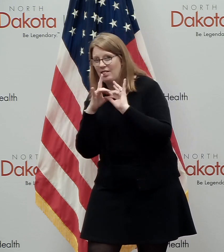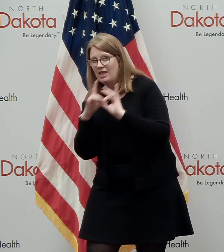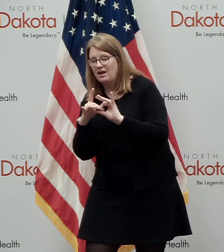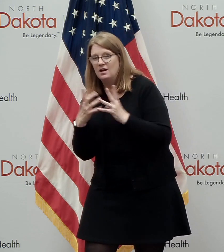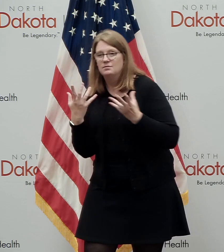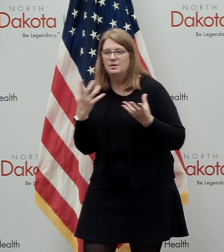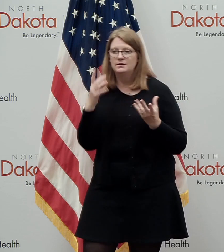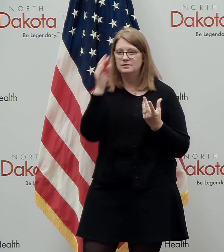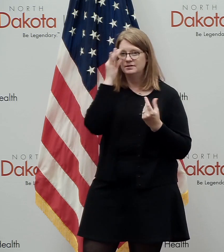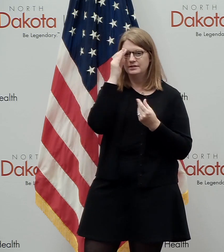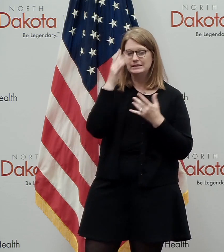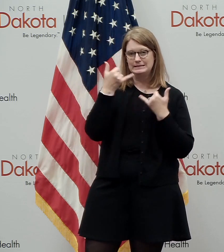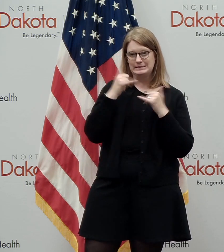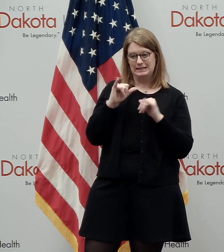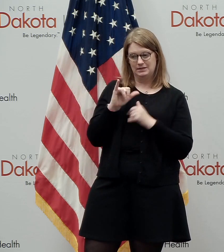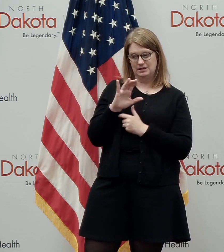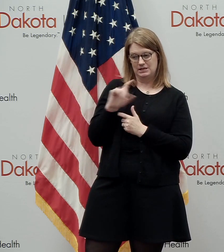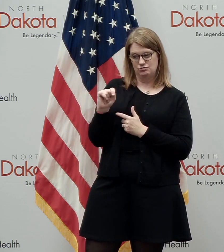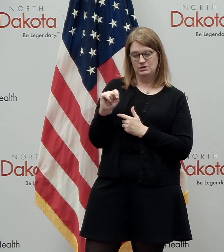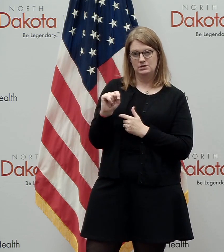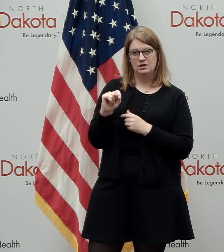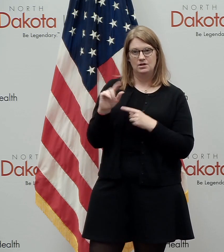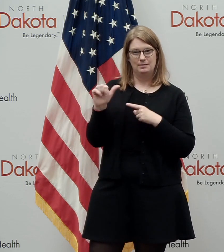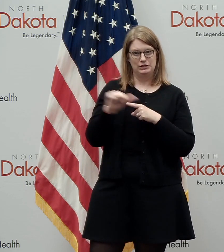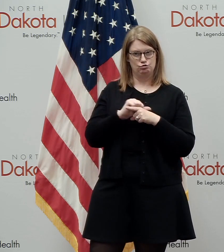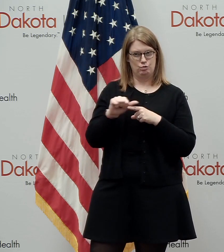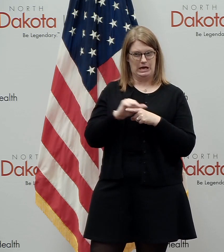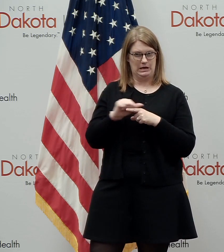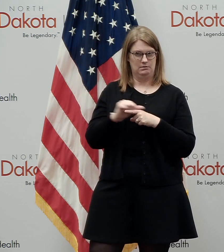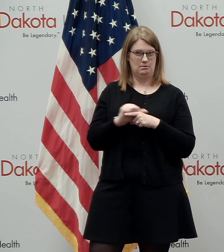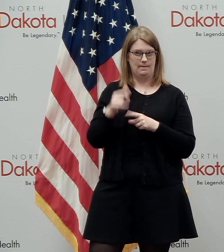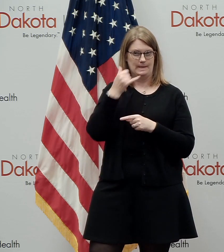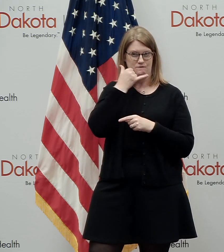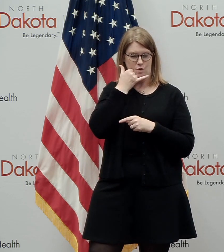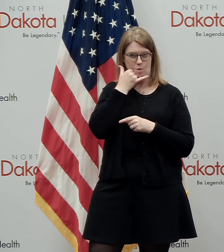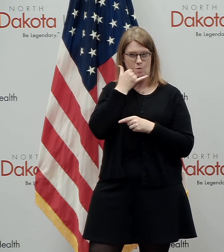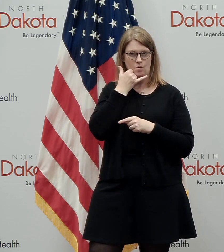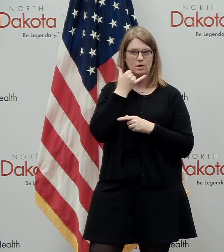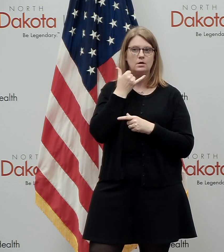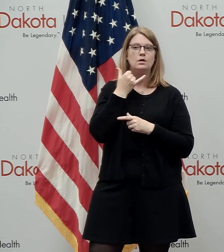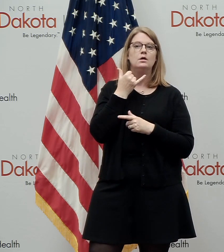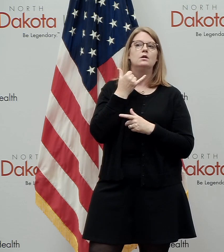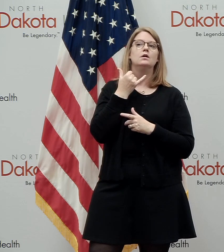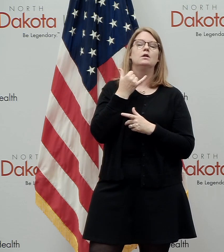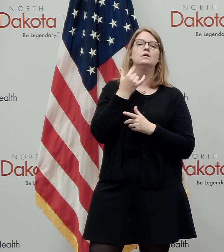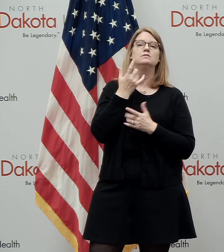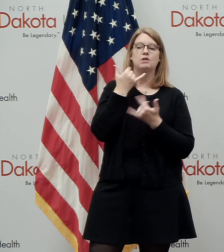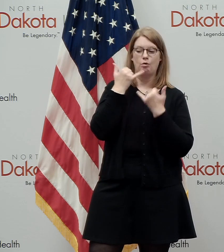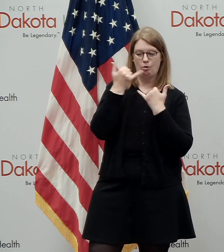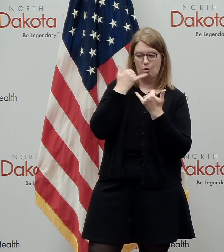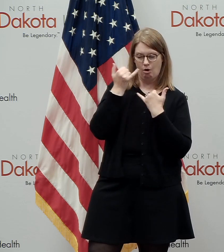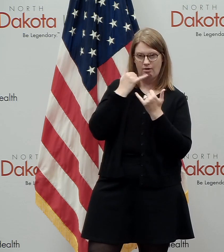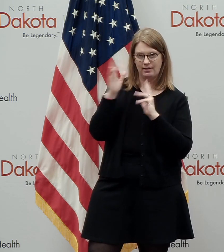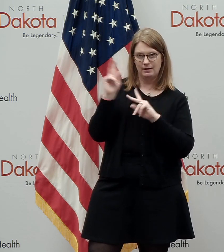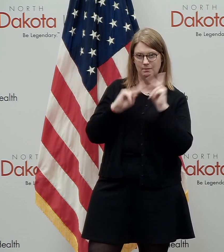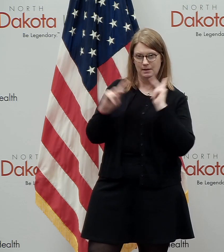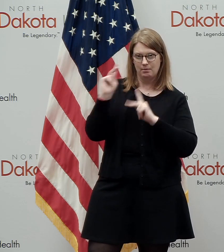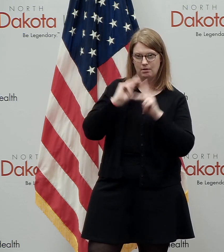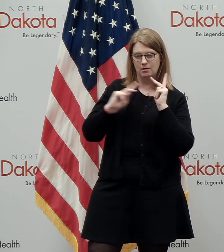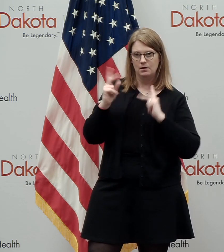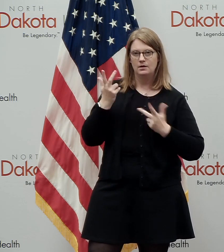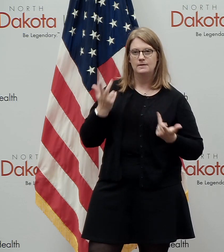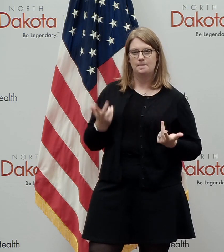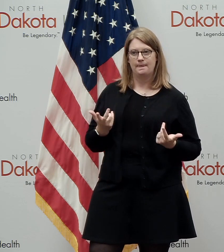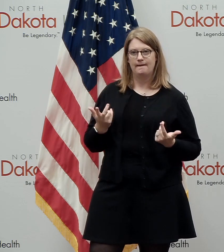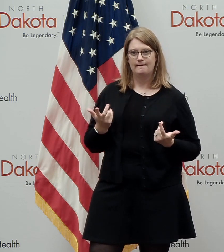still takes contact tracers who've been trained on the phone, talking to individuals and calling individuals. And